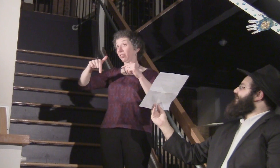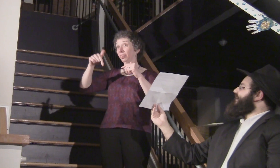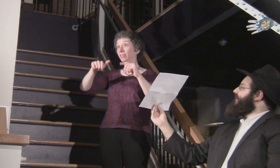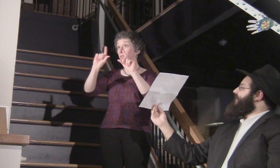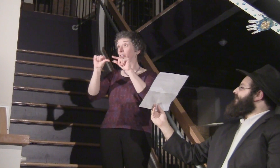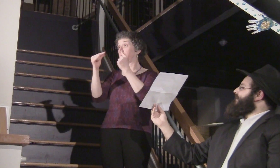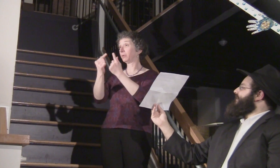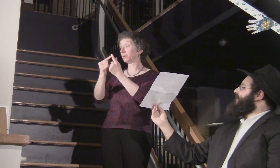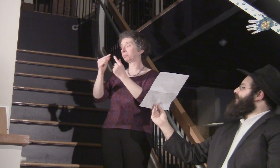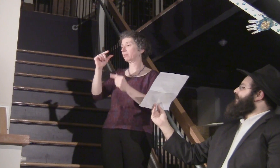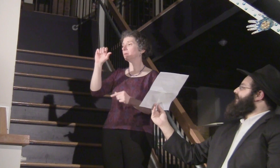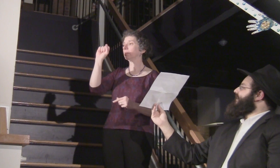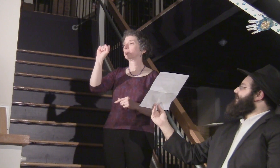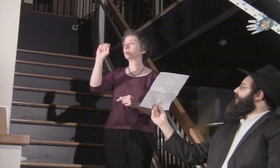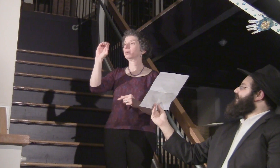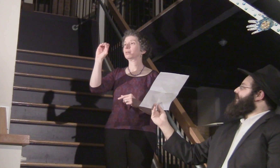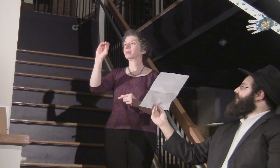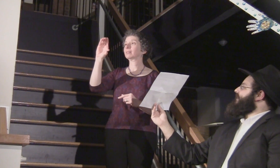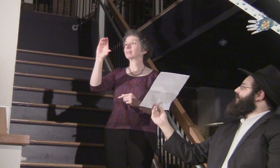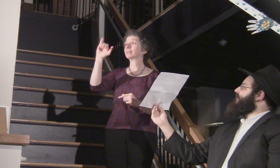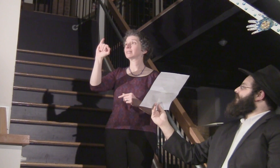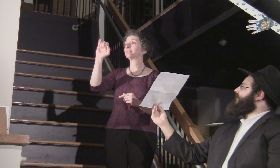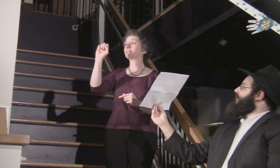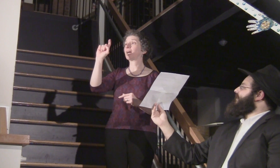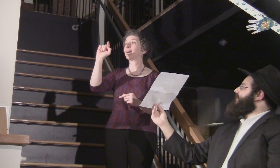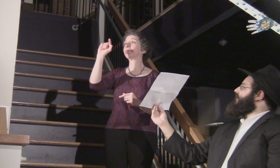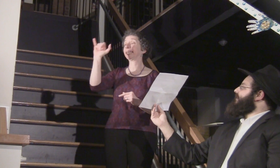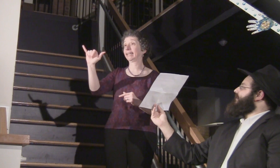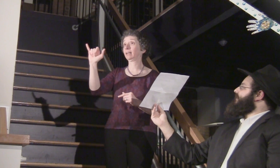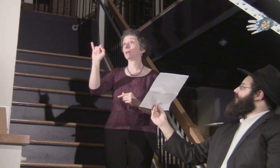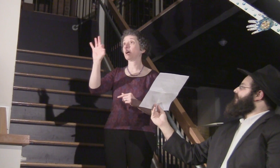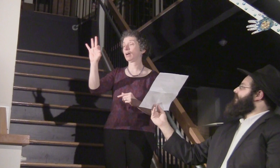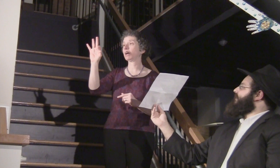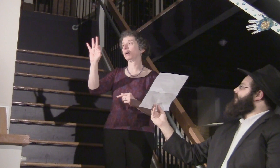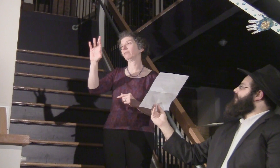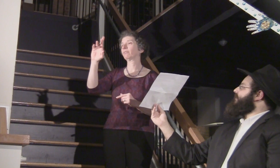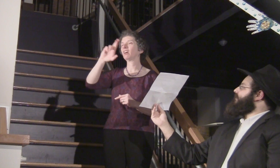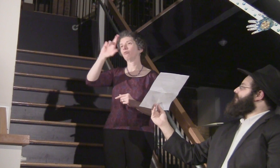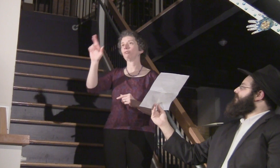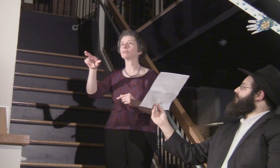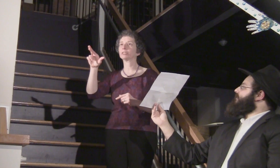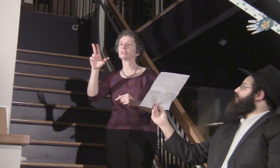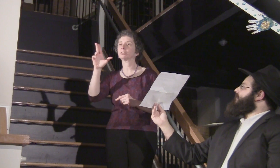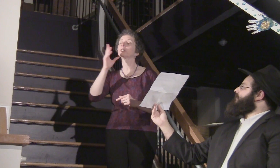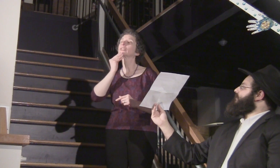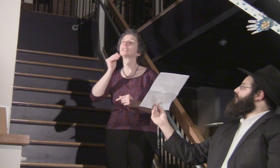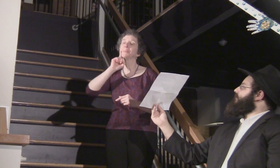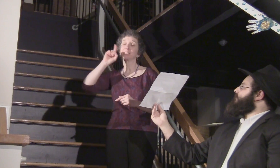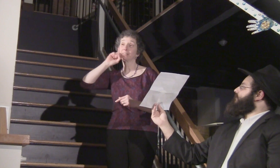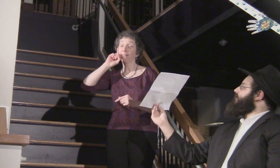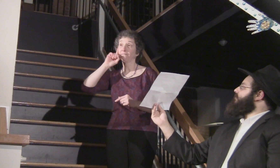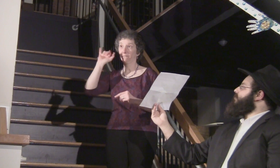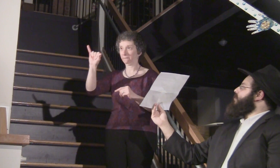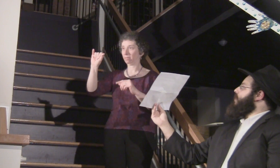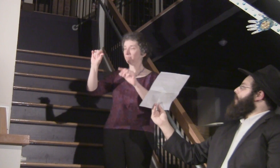Okay, but really, this group, this Society of Rochester Jewish Deaf